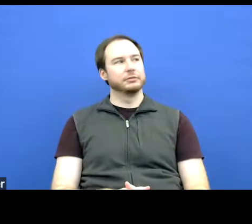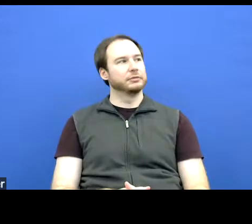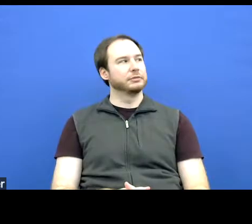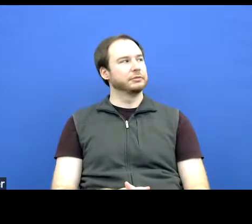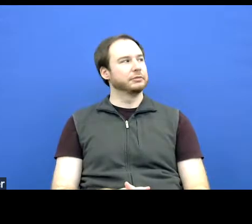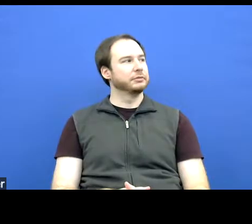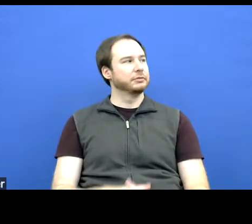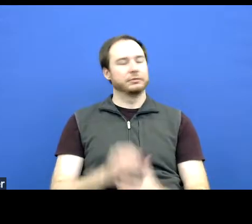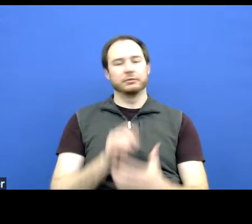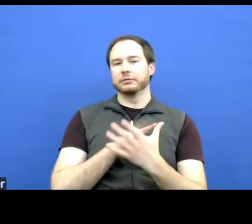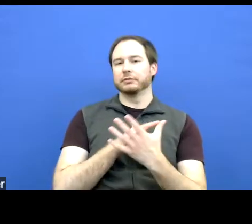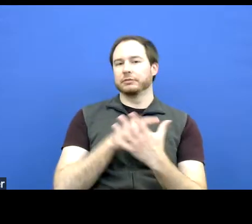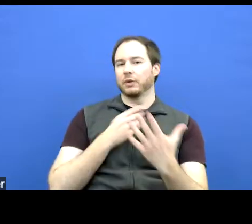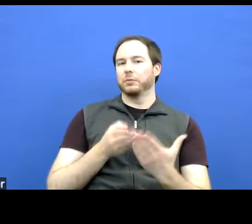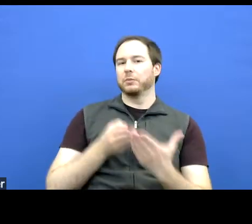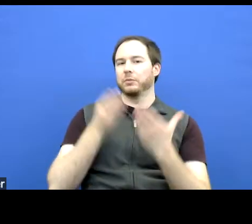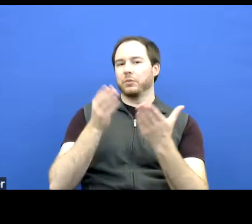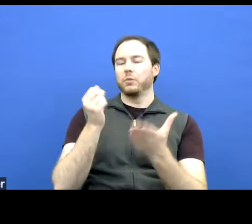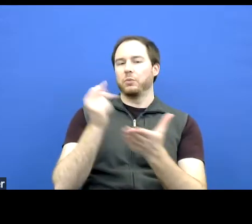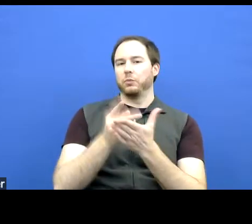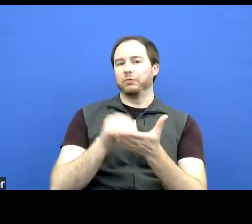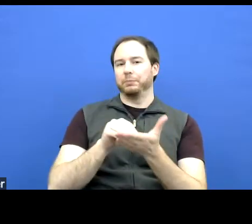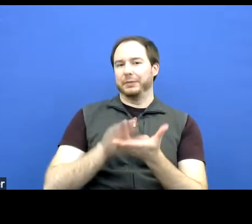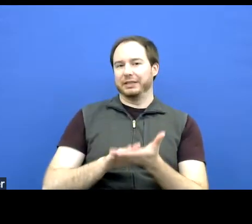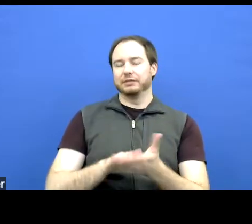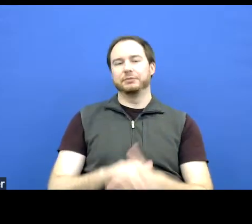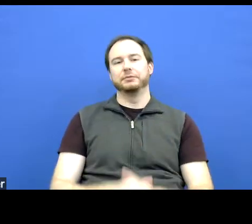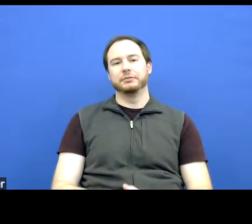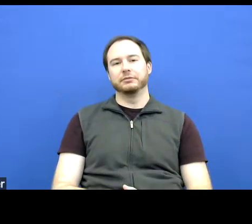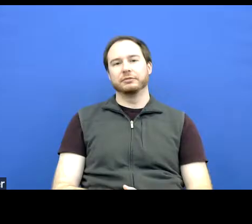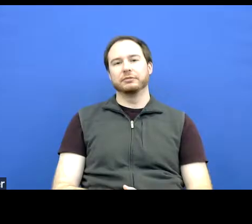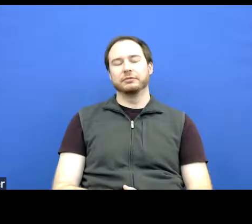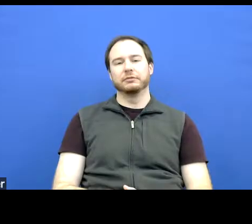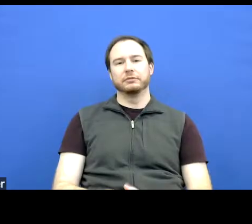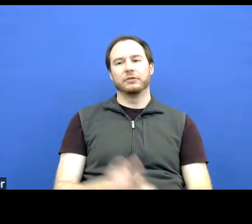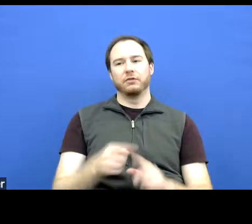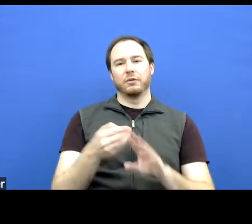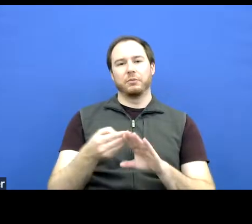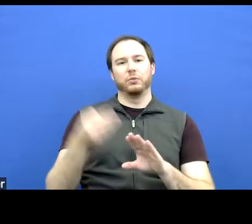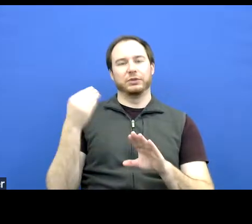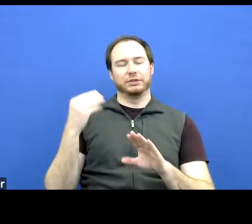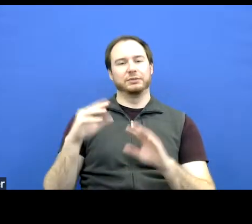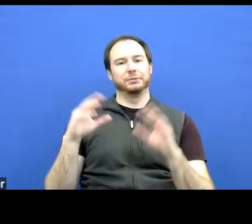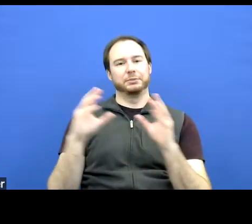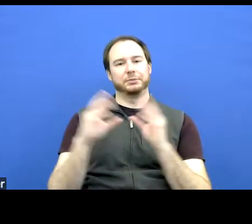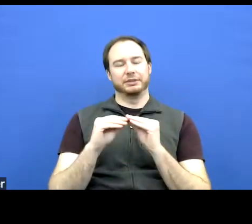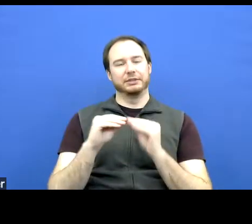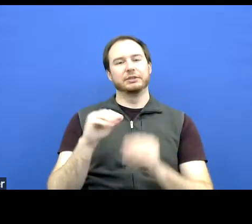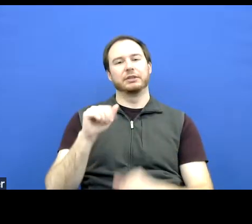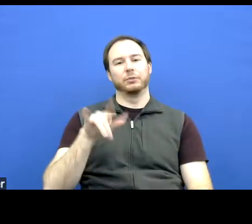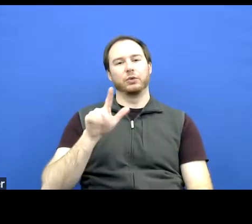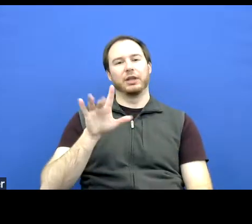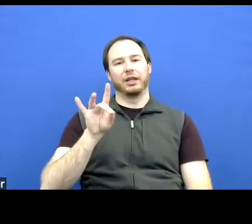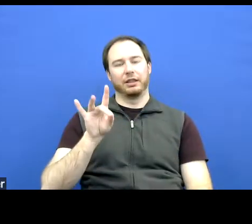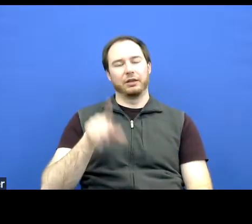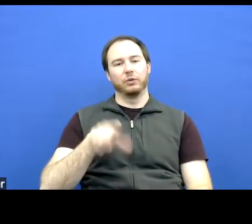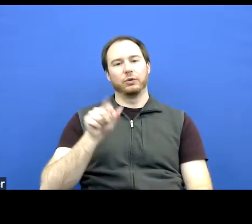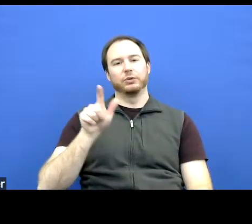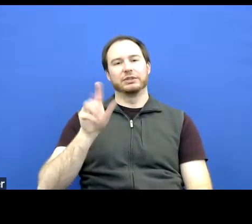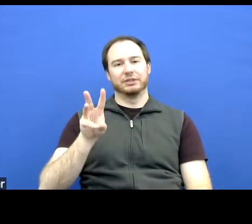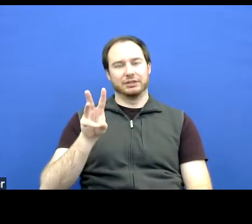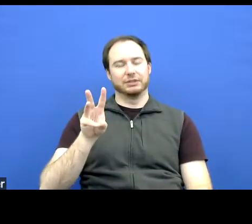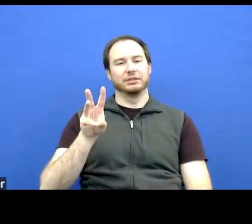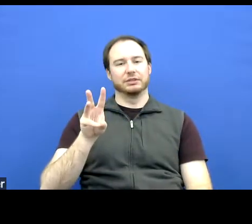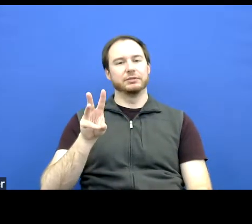Oh, I motion to approve the minutes. Approve the minutes of the preceding meeting, April 8th,